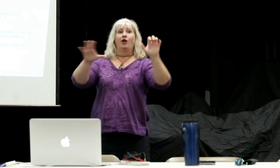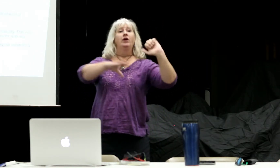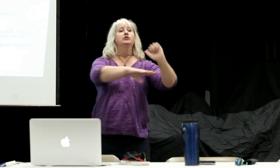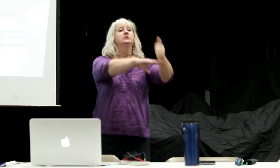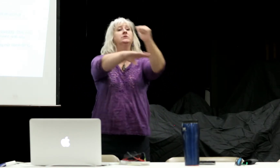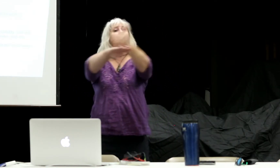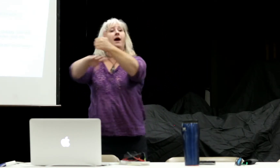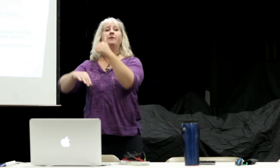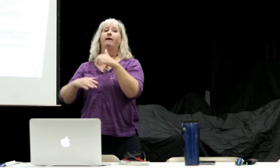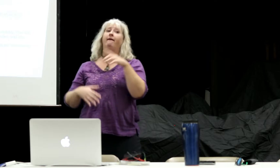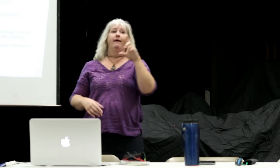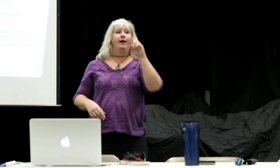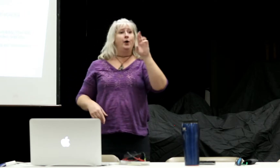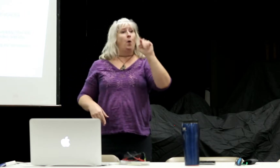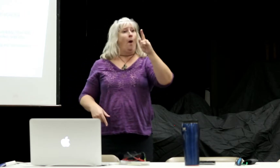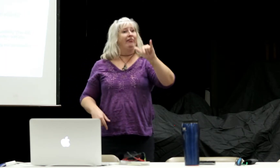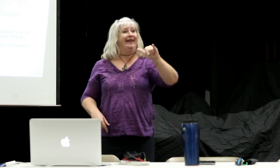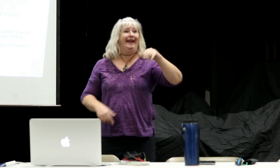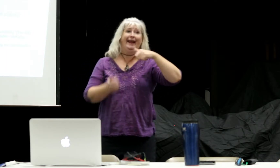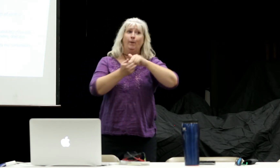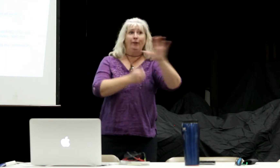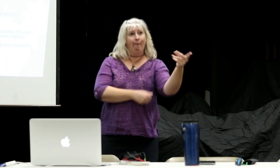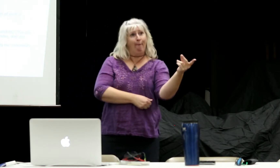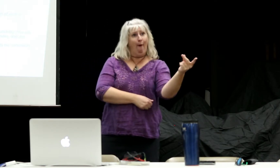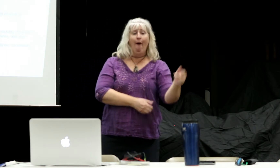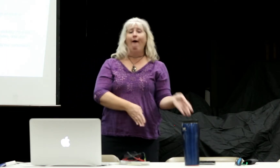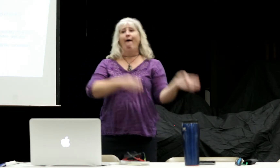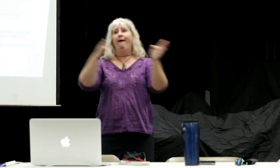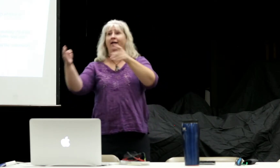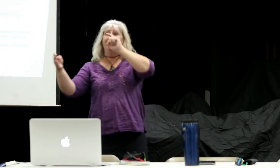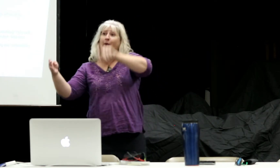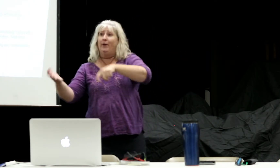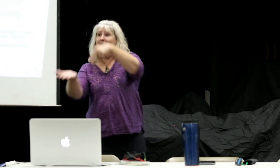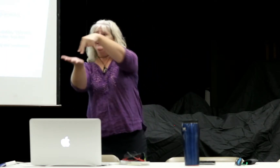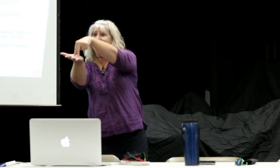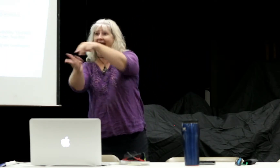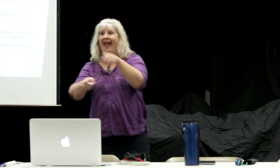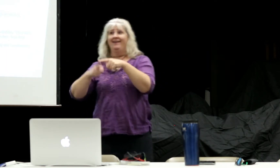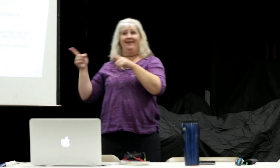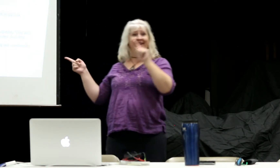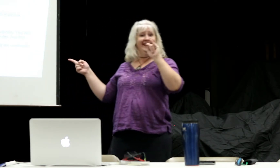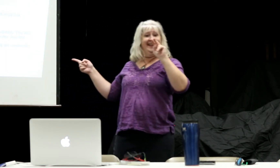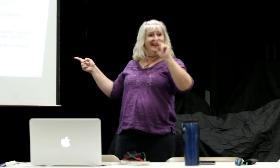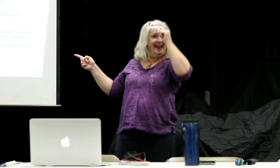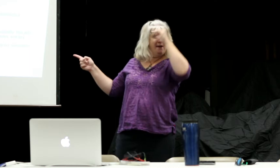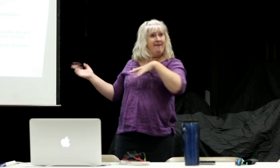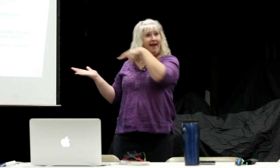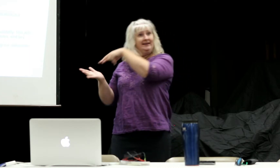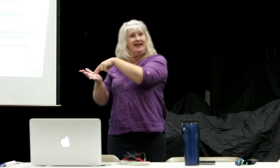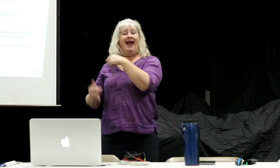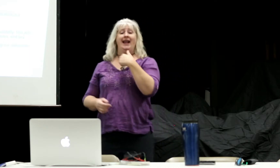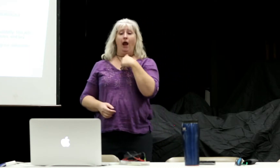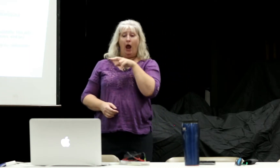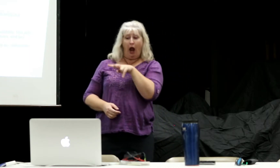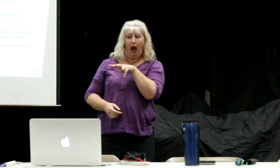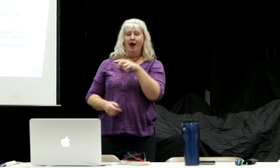they have their decorations up. So Dorothy with her dog and the Tin Man